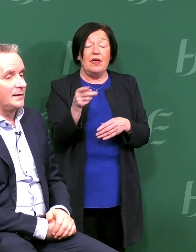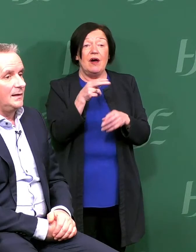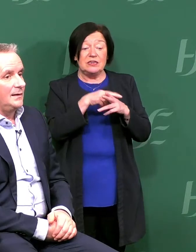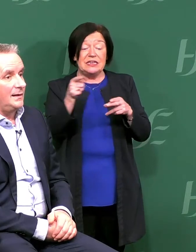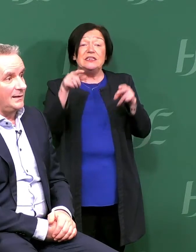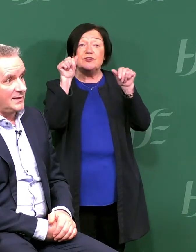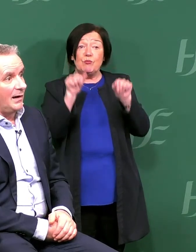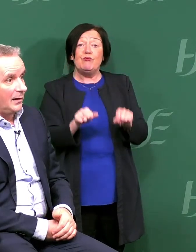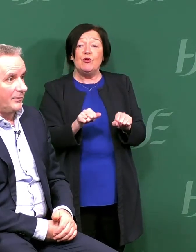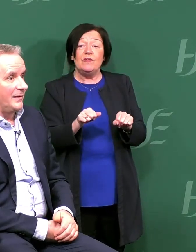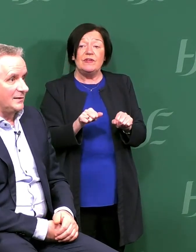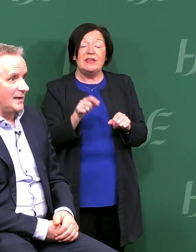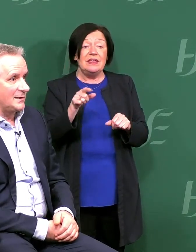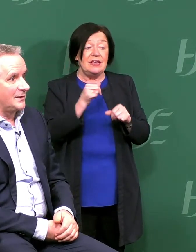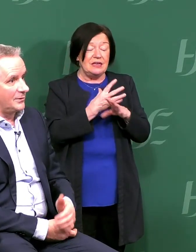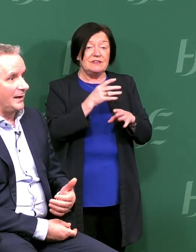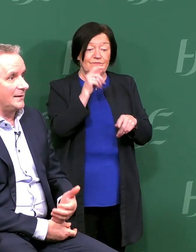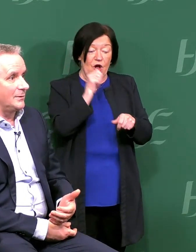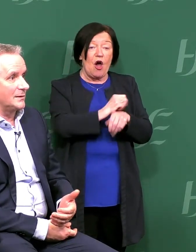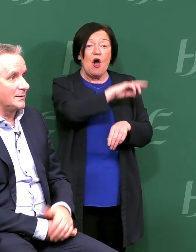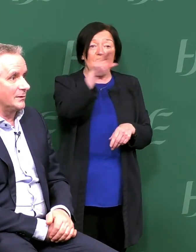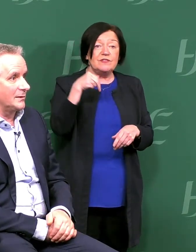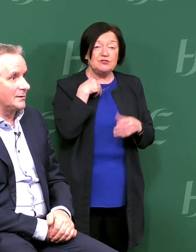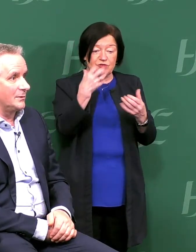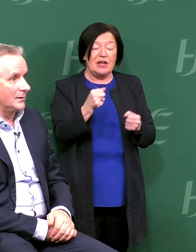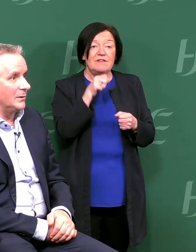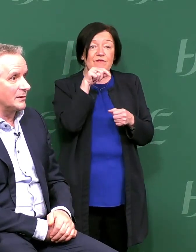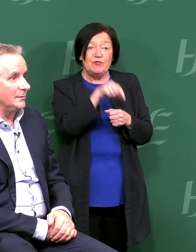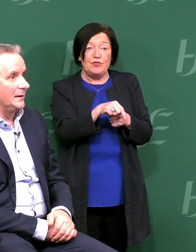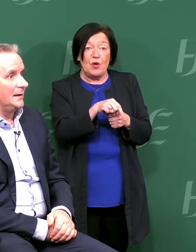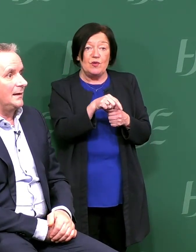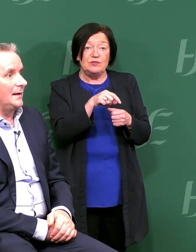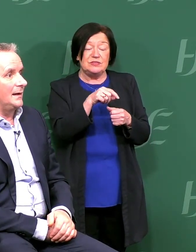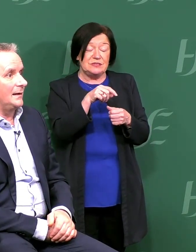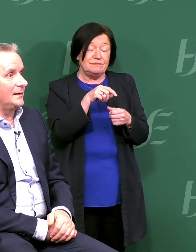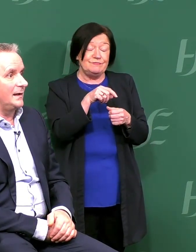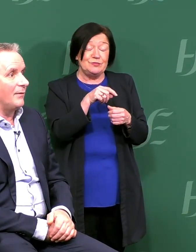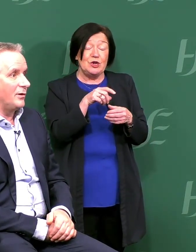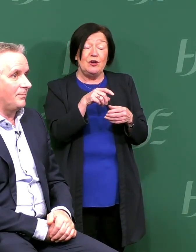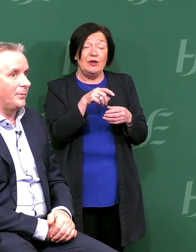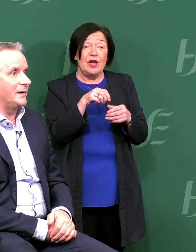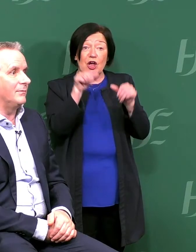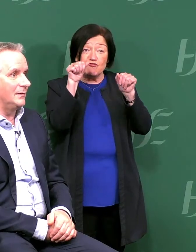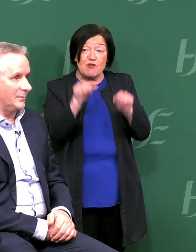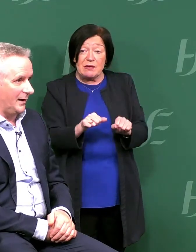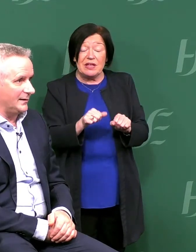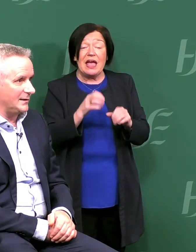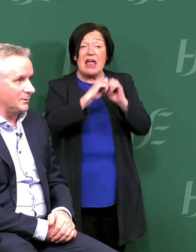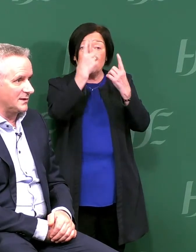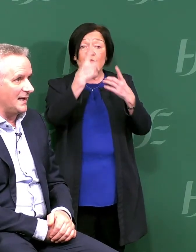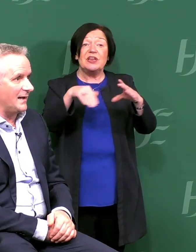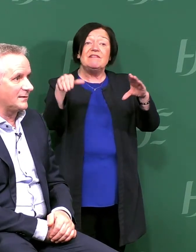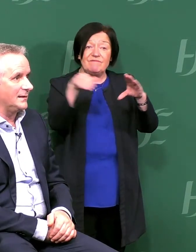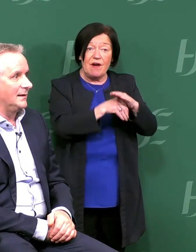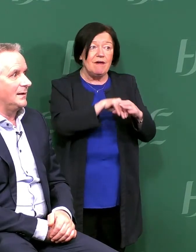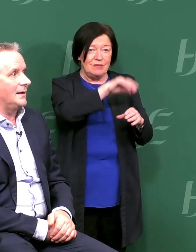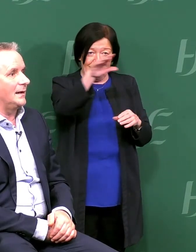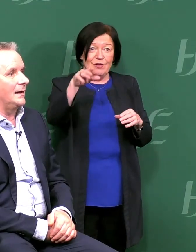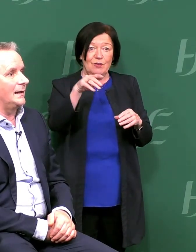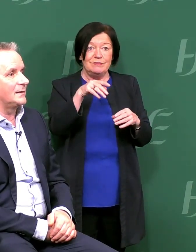waiting on that. It's in all of our interests to try get those discussions to closure. And I think everybody involved in the parties would say